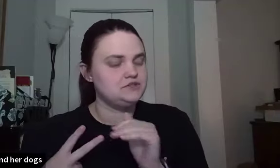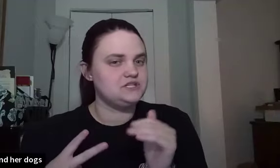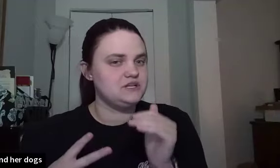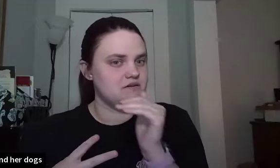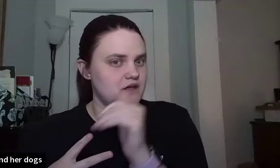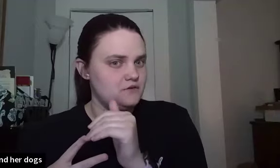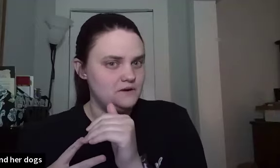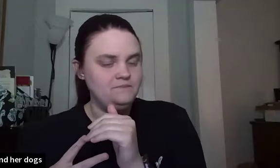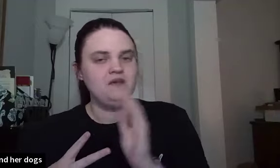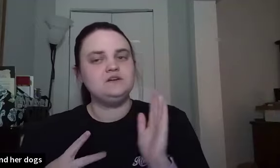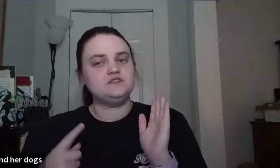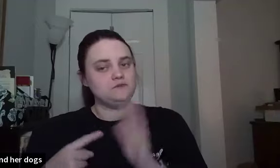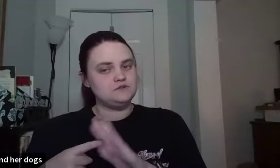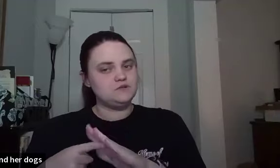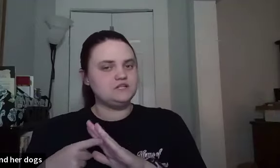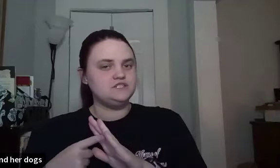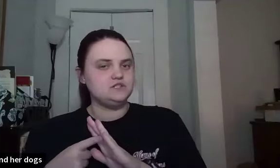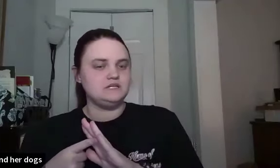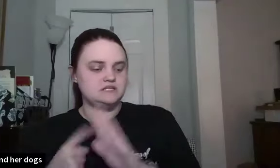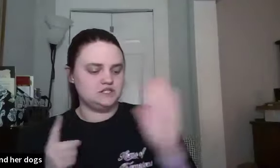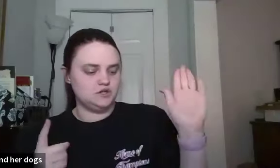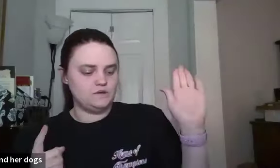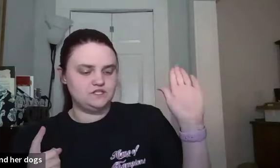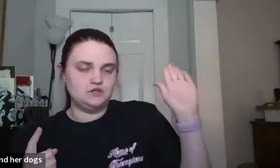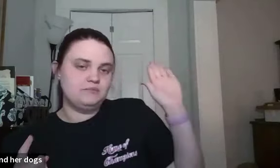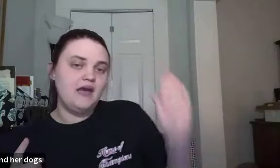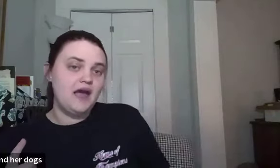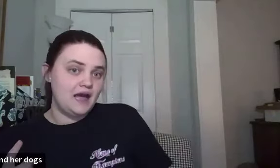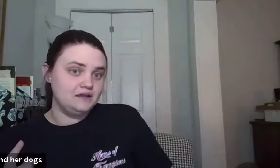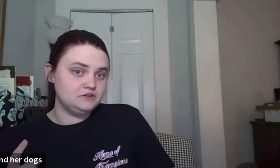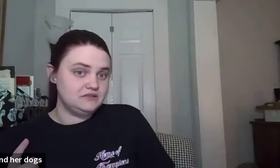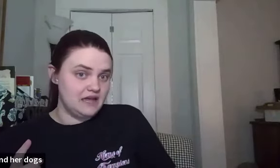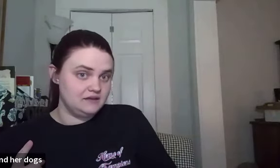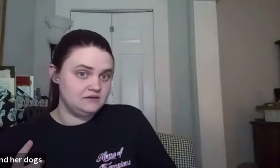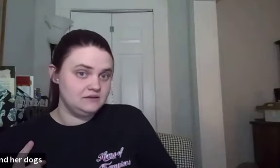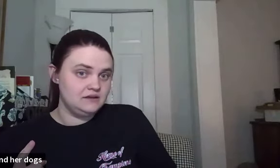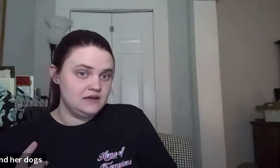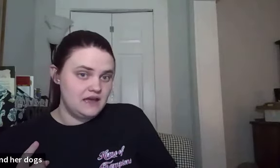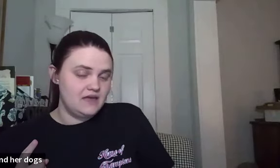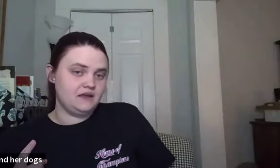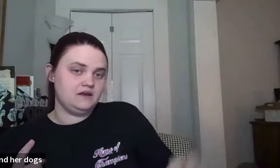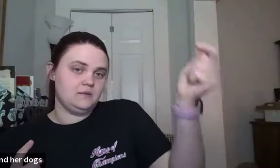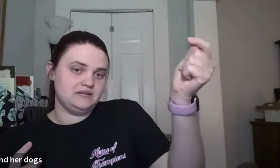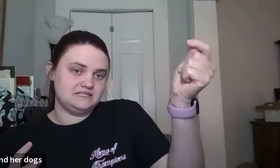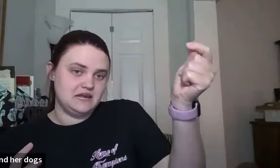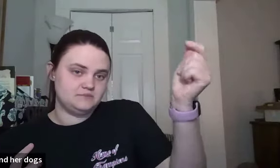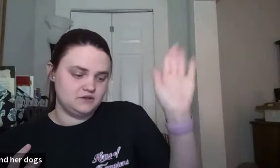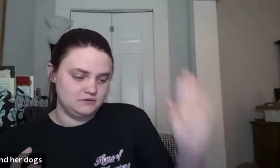version of the other one. So the first one we're going to do is you're going to pat your leg and then come in a snap. So